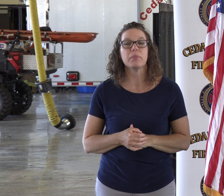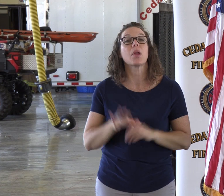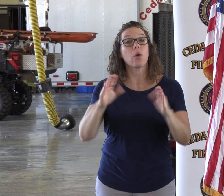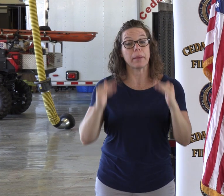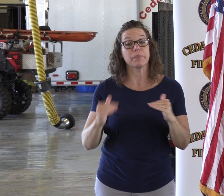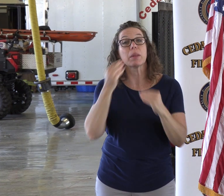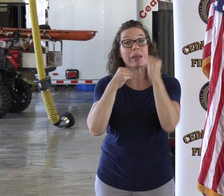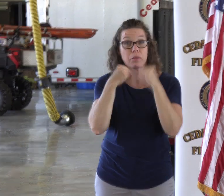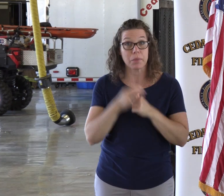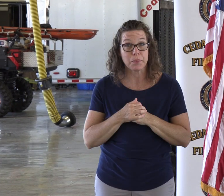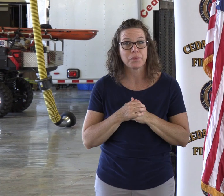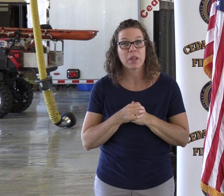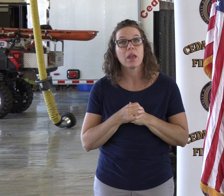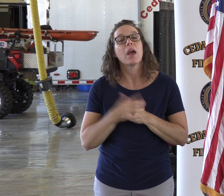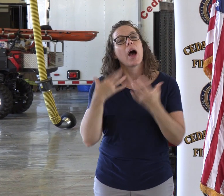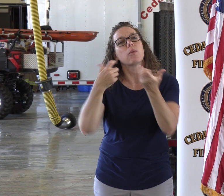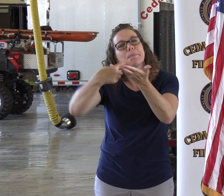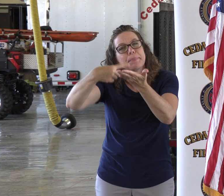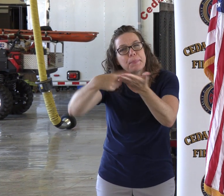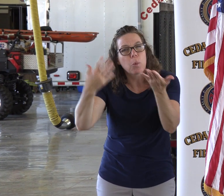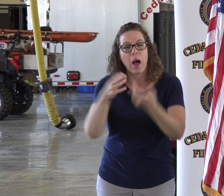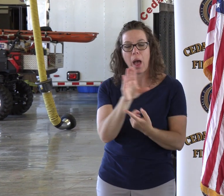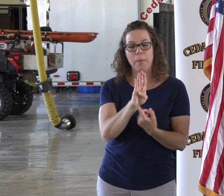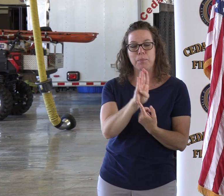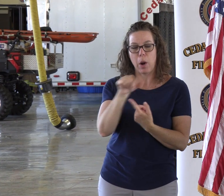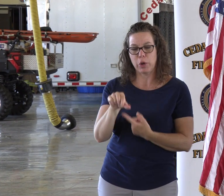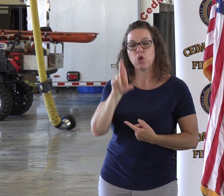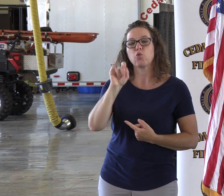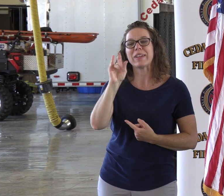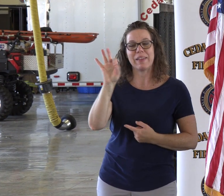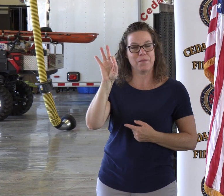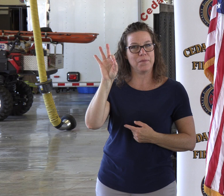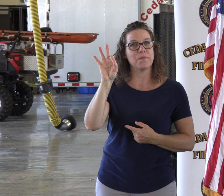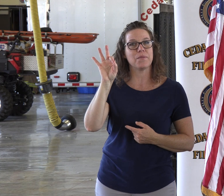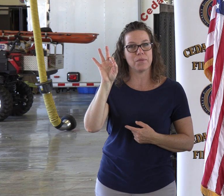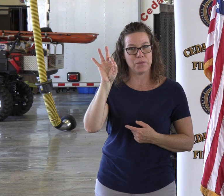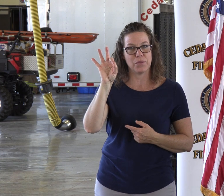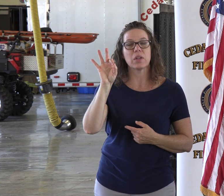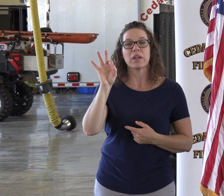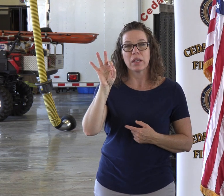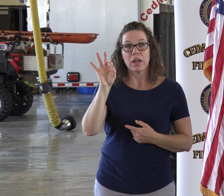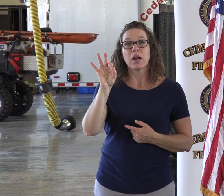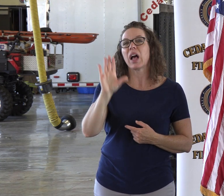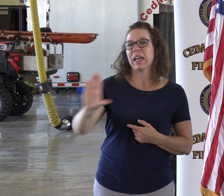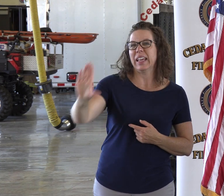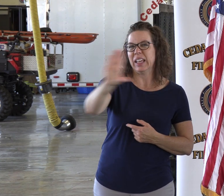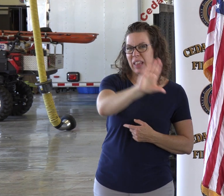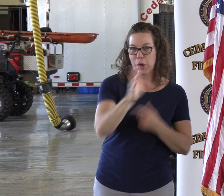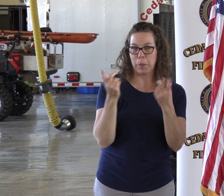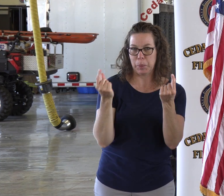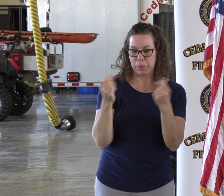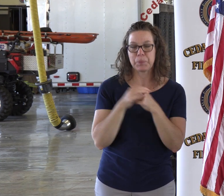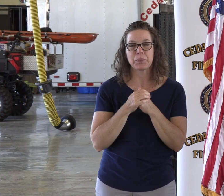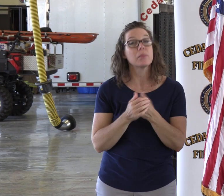Meals, food. I'd like to talk a little bit about Barbecue Relief and their response. We've had